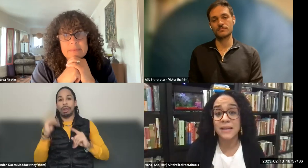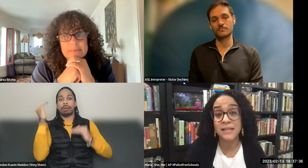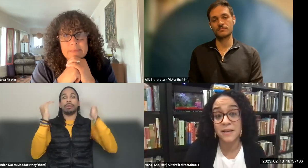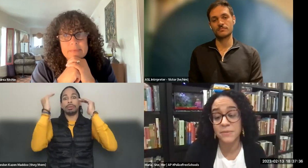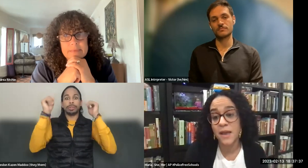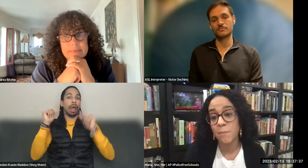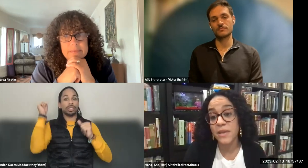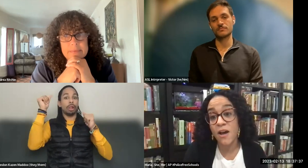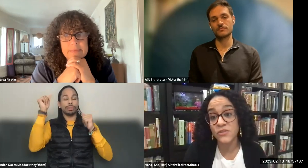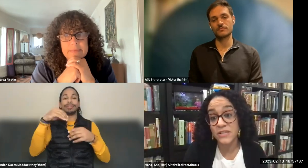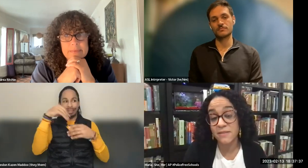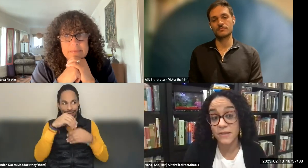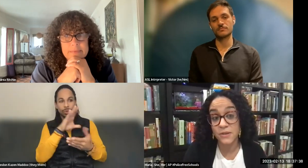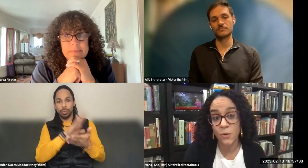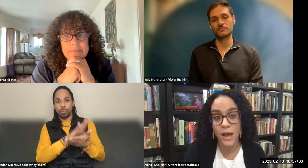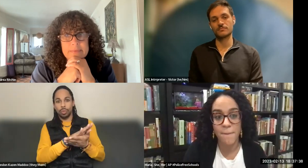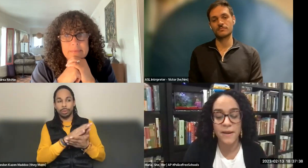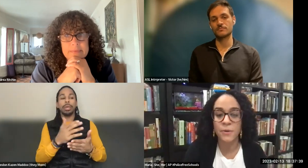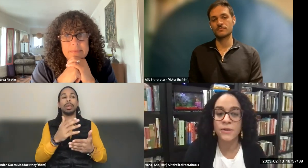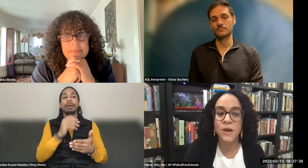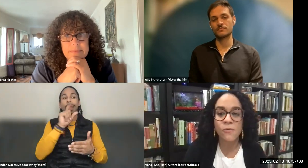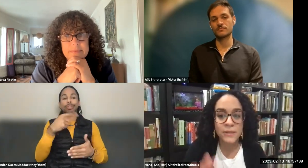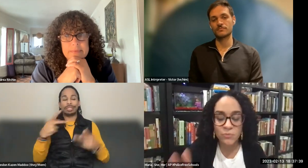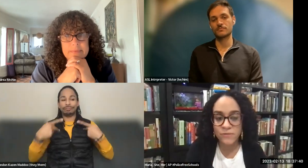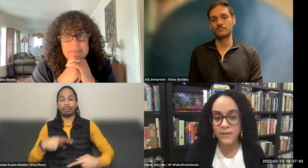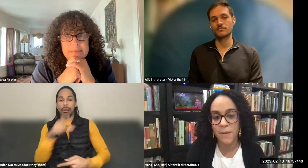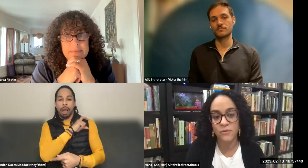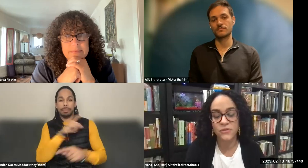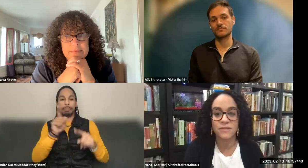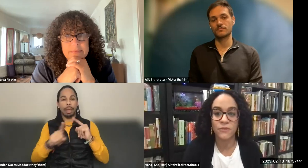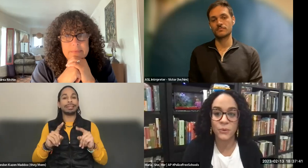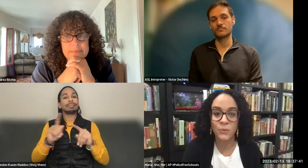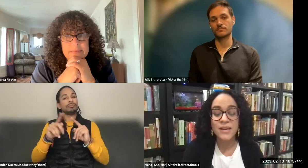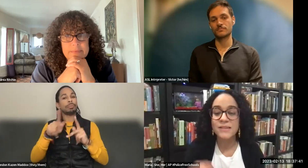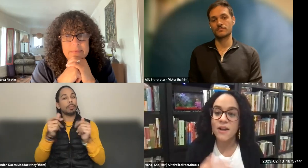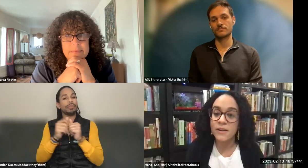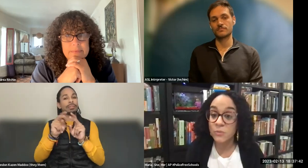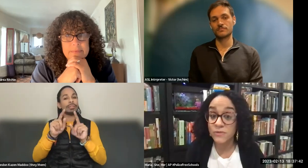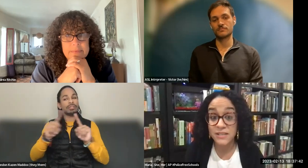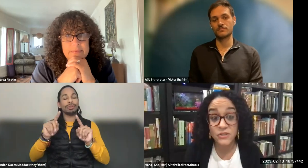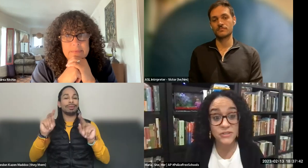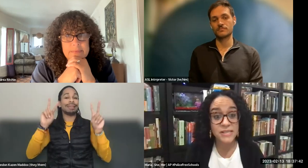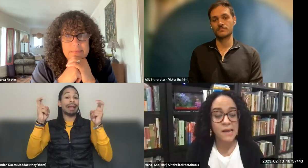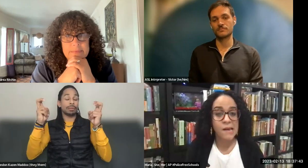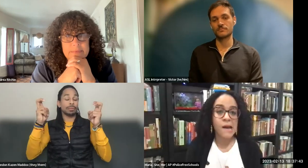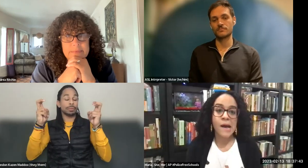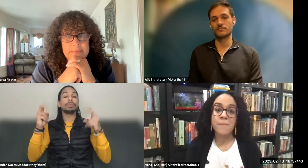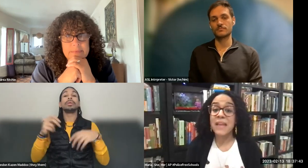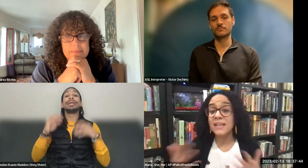other mechanisms beyond just the physical cop. And I'm going to talk really briefly about just a few, starting with